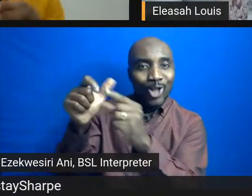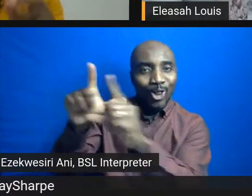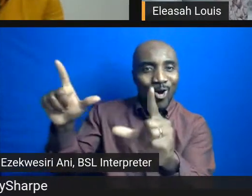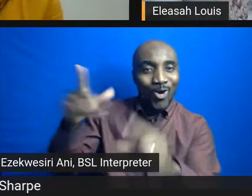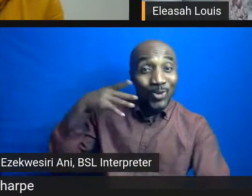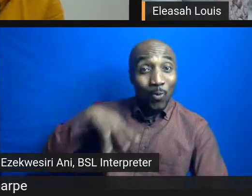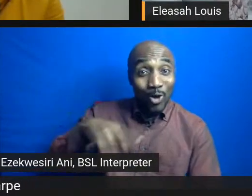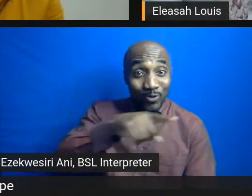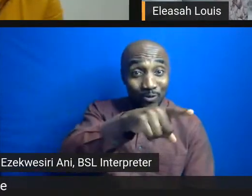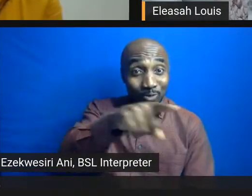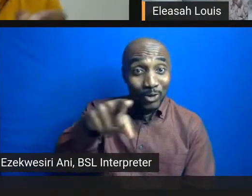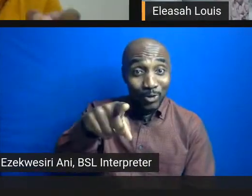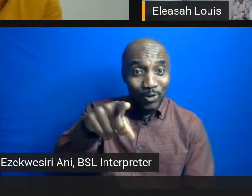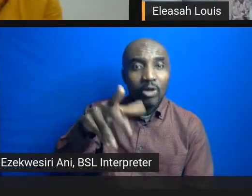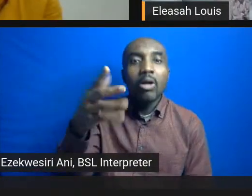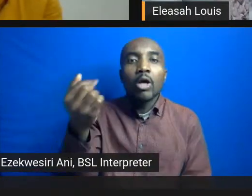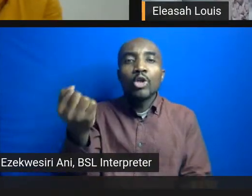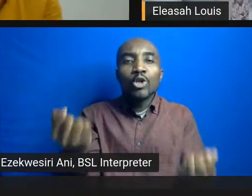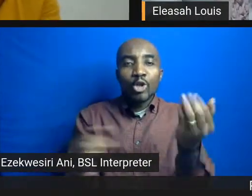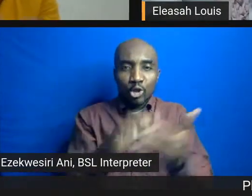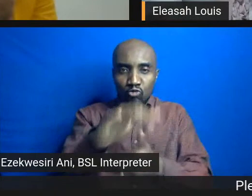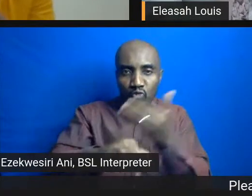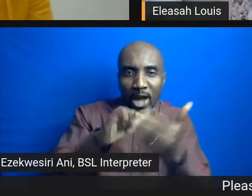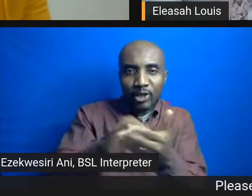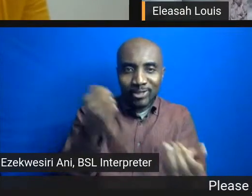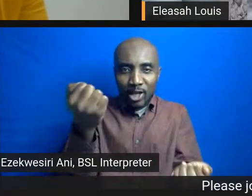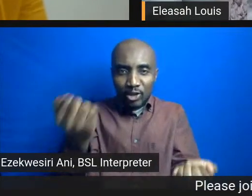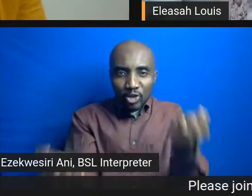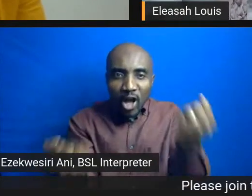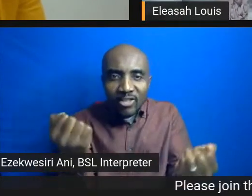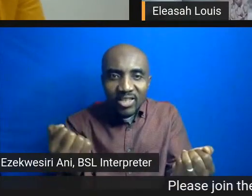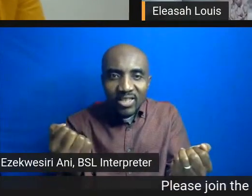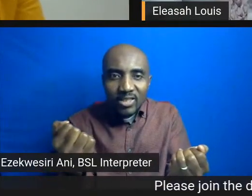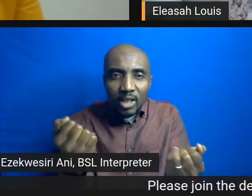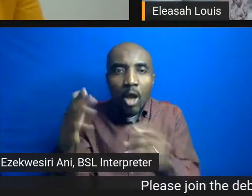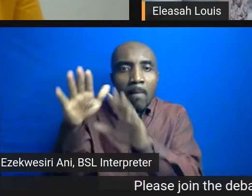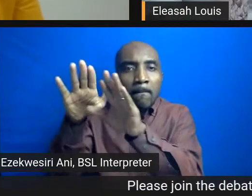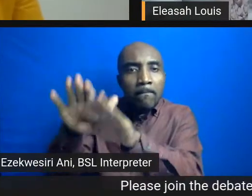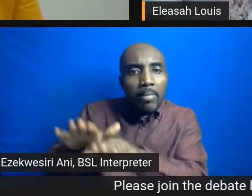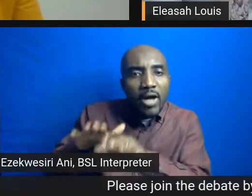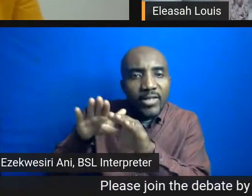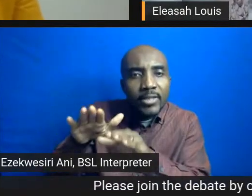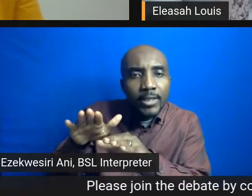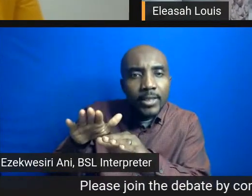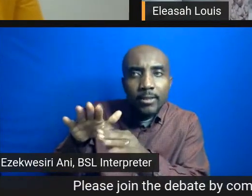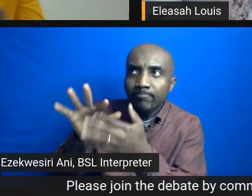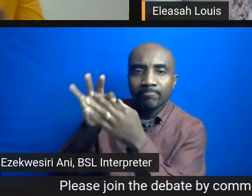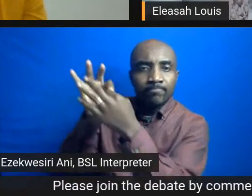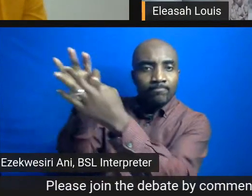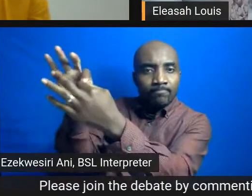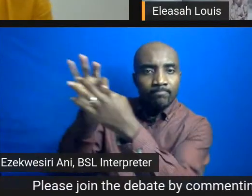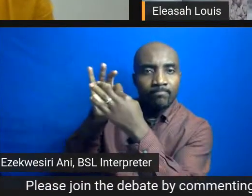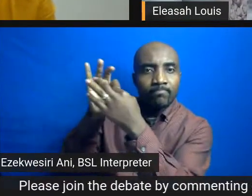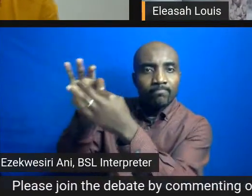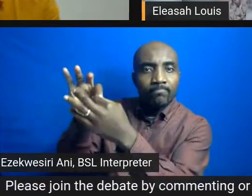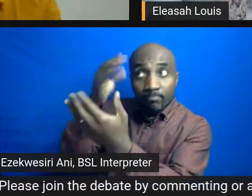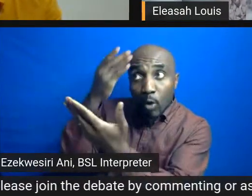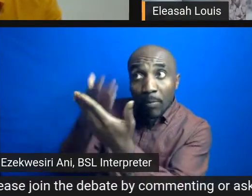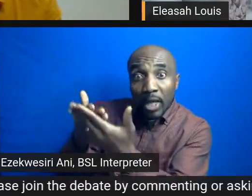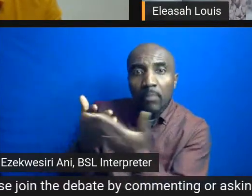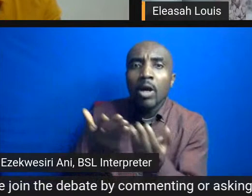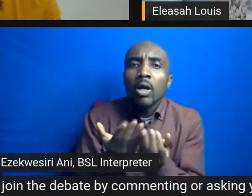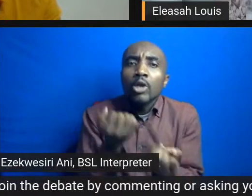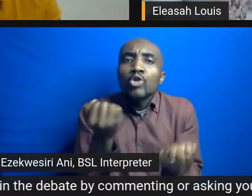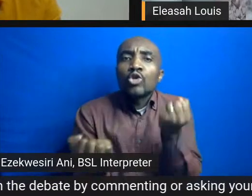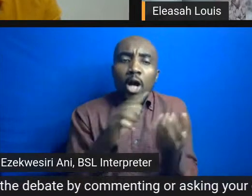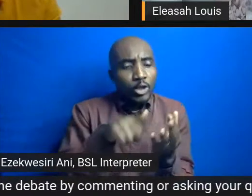To do justly, to love mercy, and to walk humbly with your God. right? To do justly, what does that